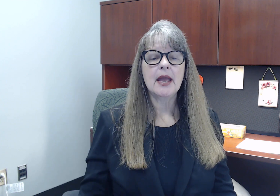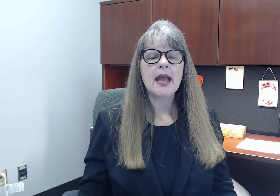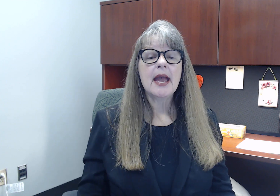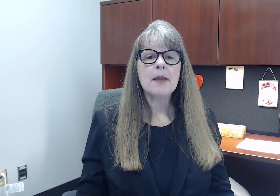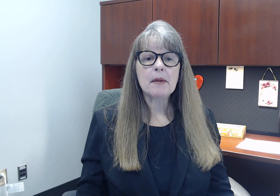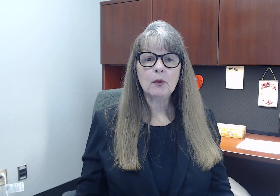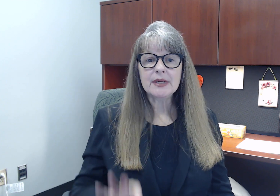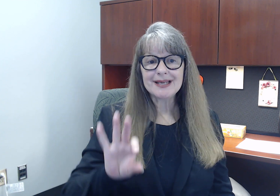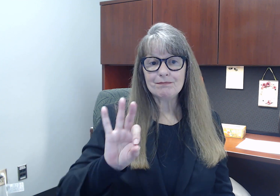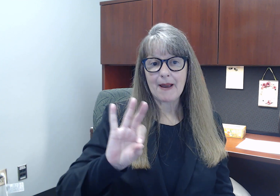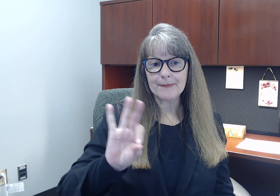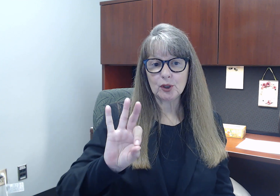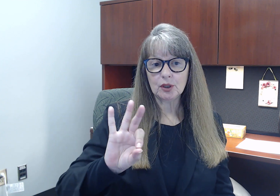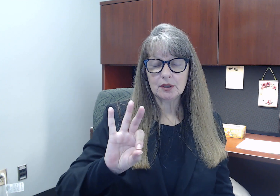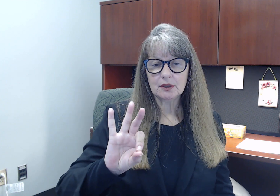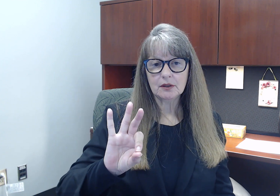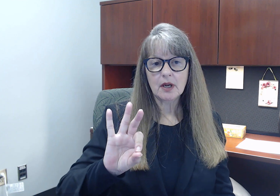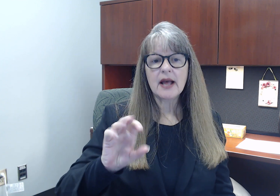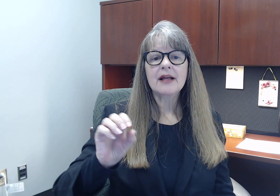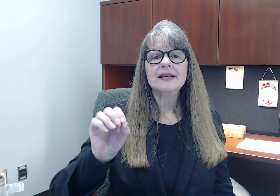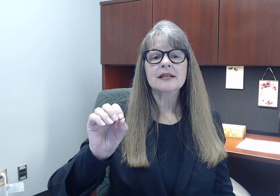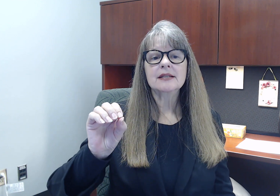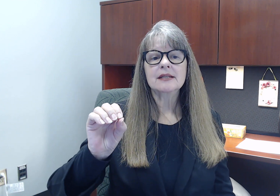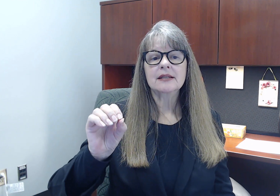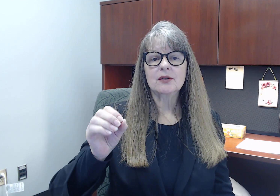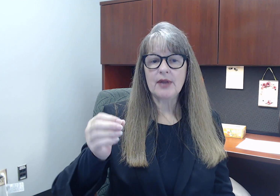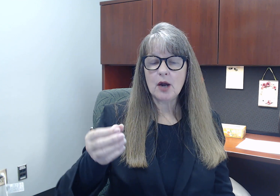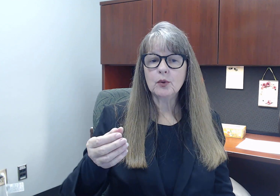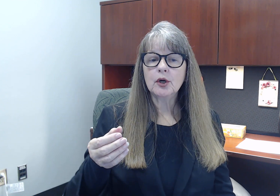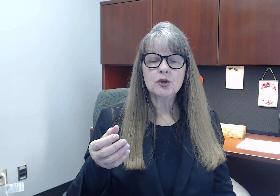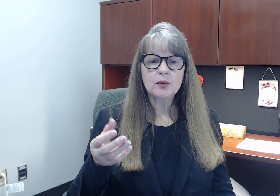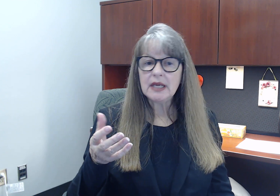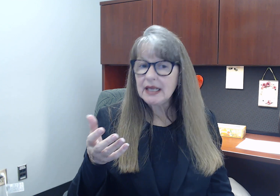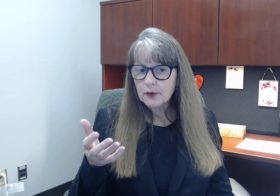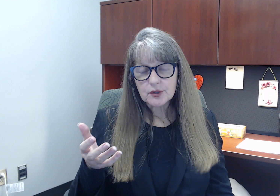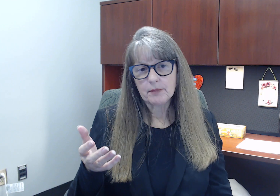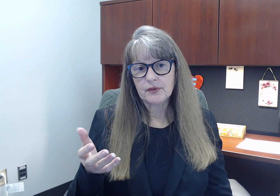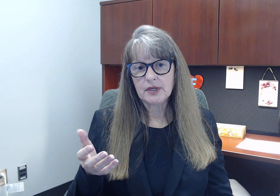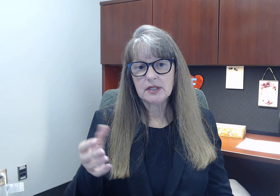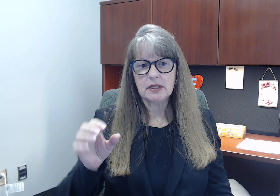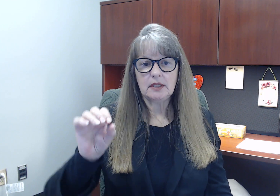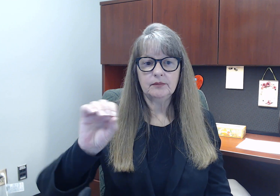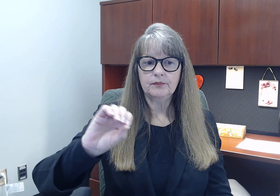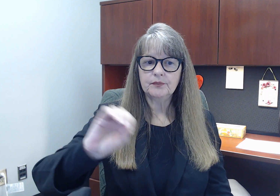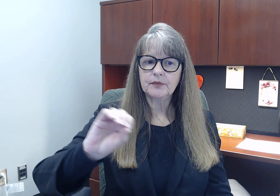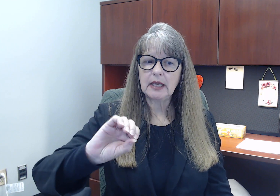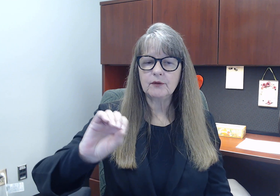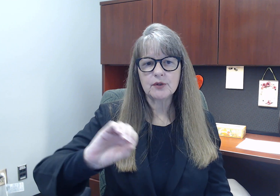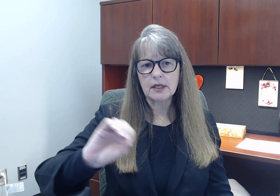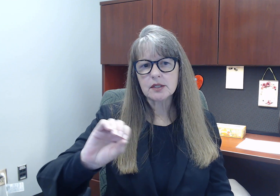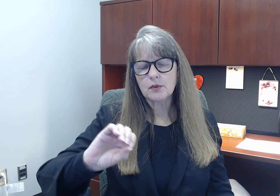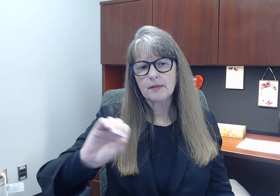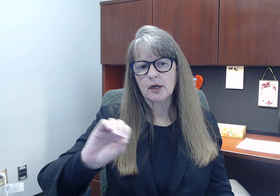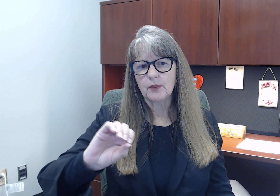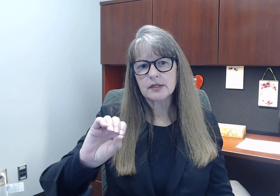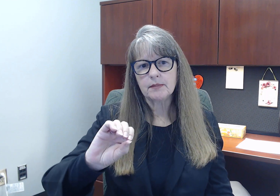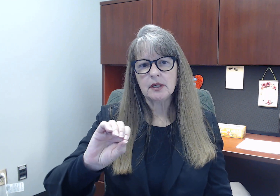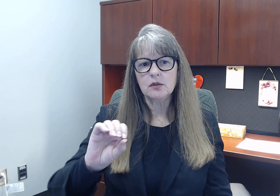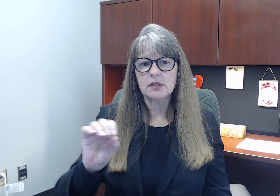And remember we did pepper? So now we're going to do any other type of seasoning. Like if you're telling someone about a recipe, you'd say, oh,